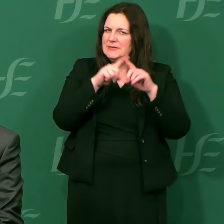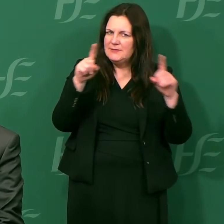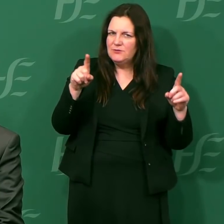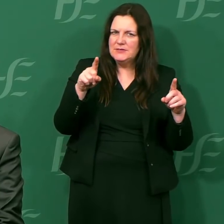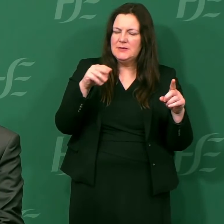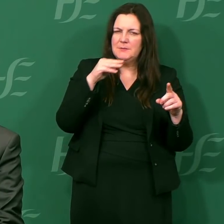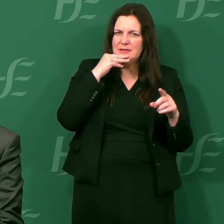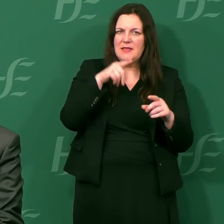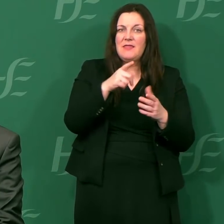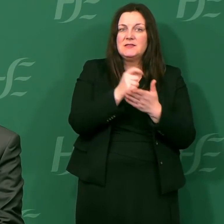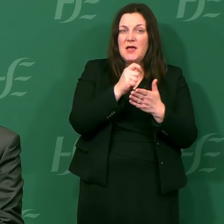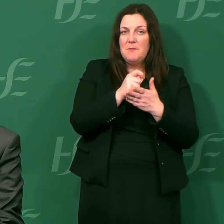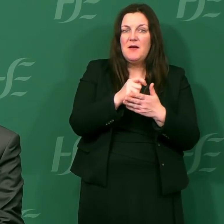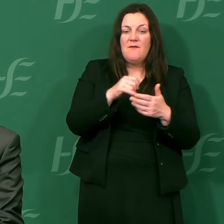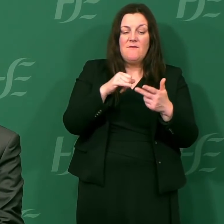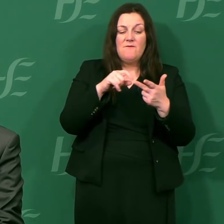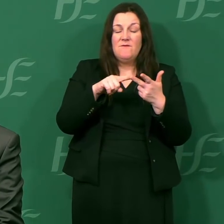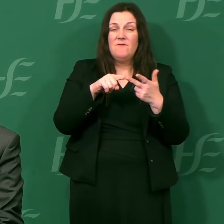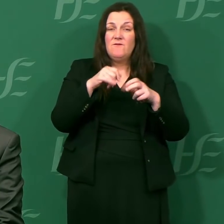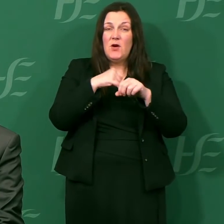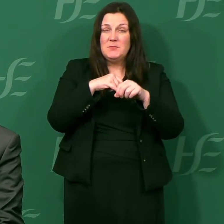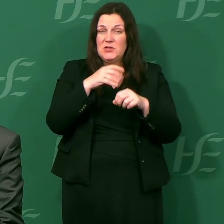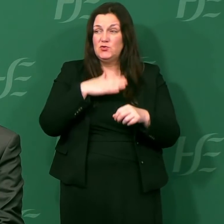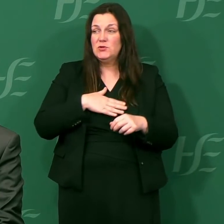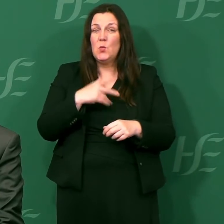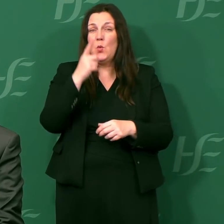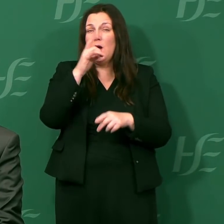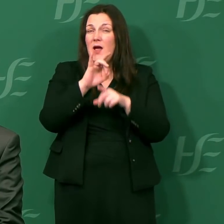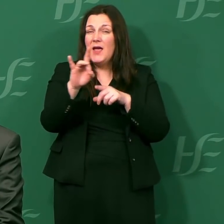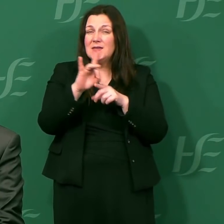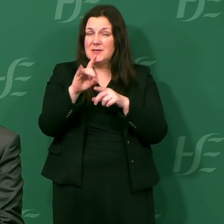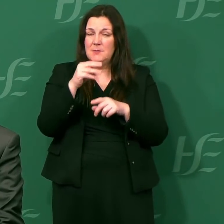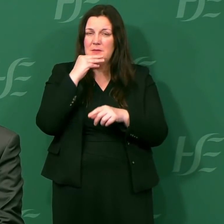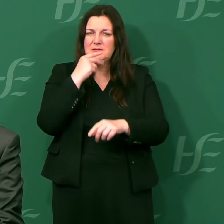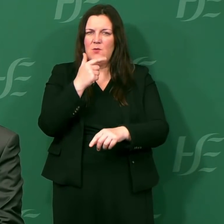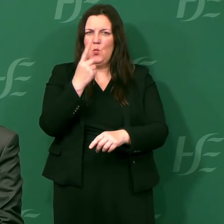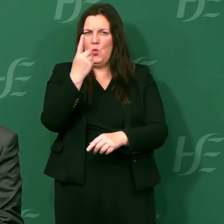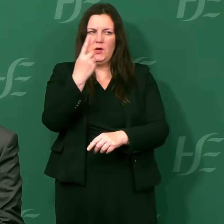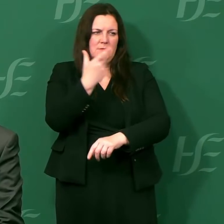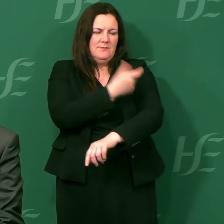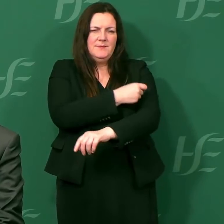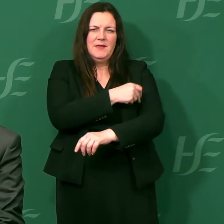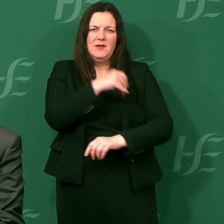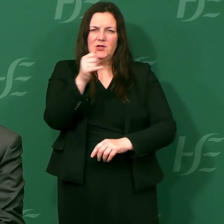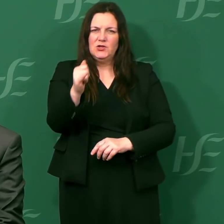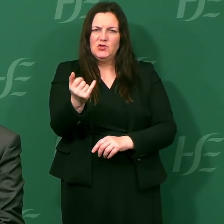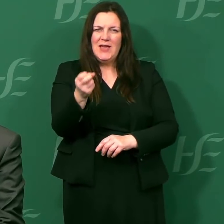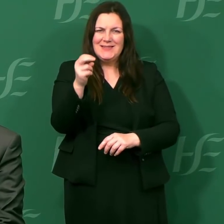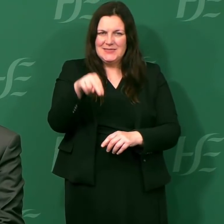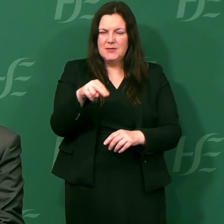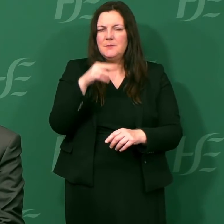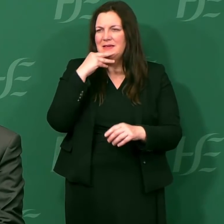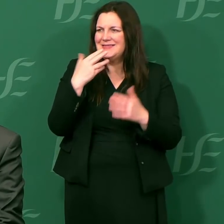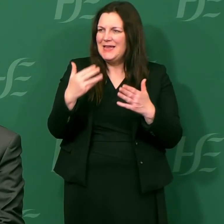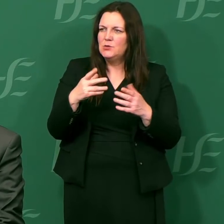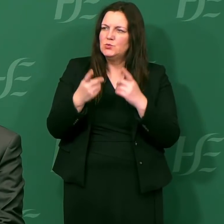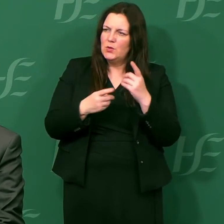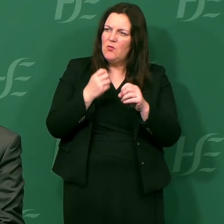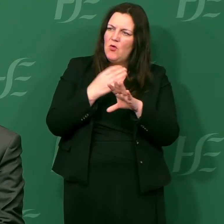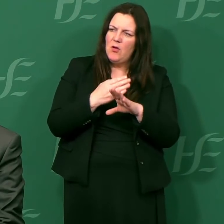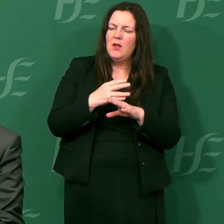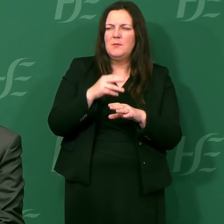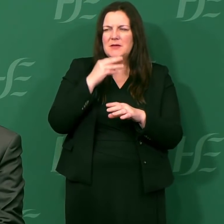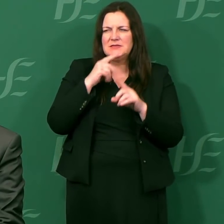time pharmacies were primarily just doing one vaccine type, Janssen. This time they're doing it for all ages. So very different operating